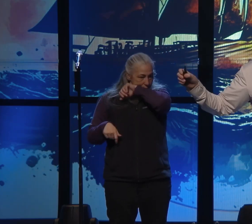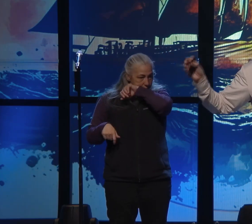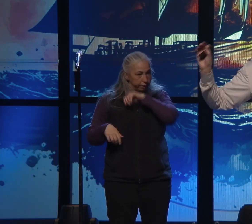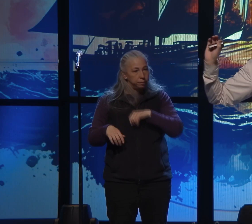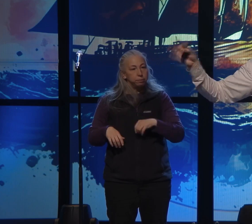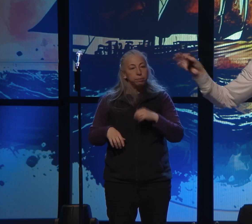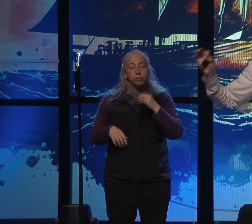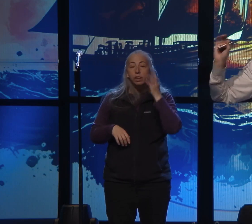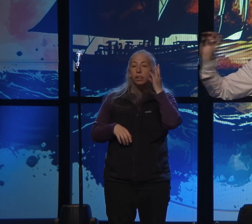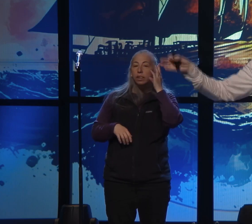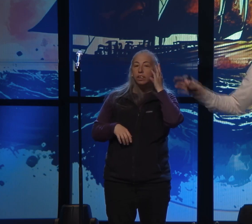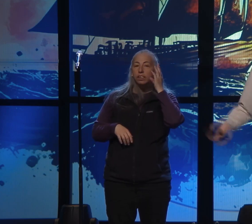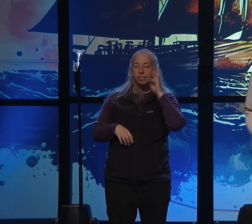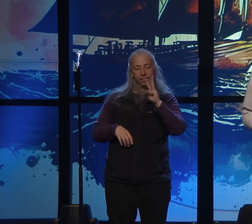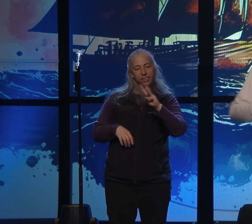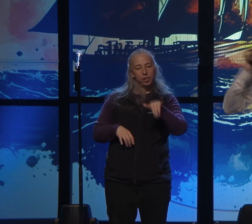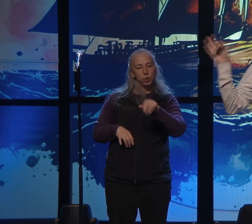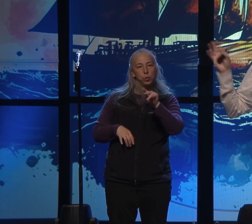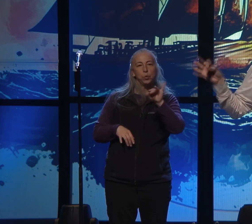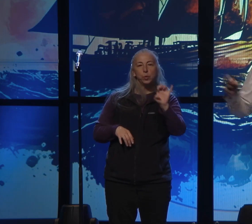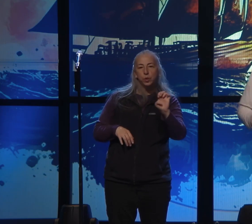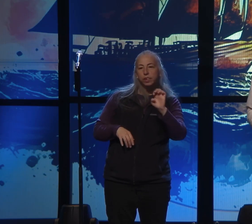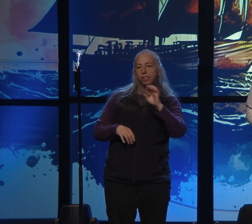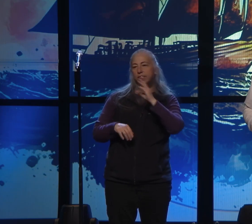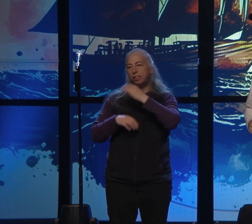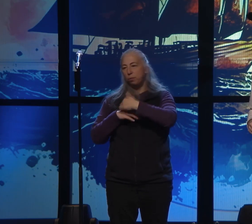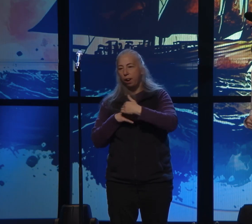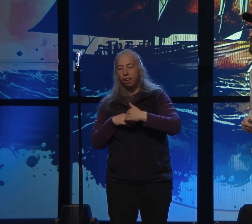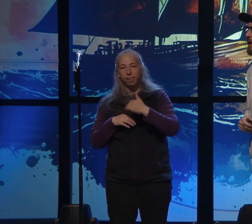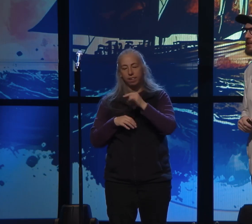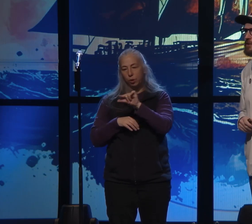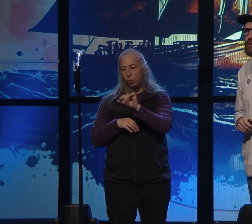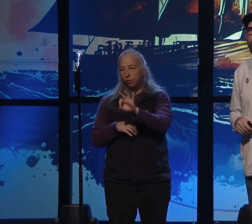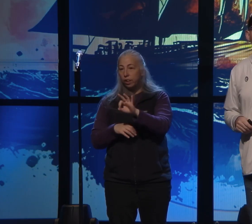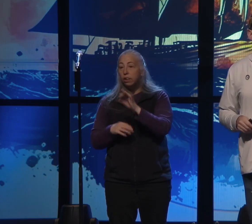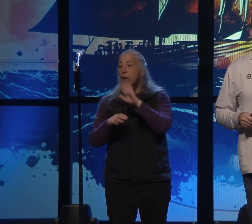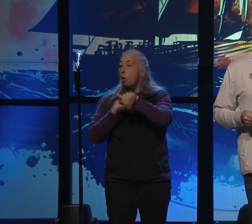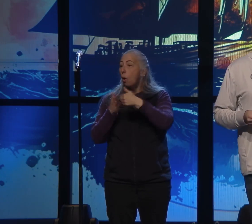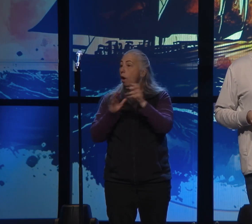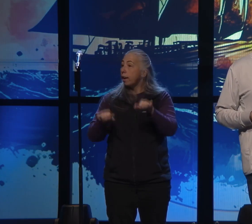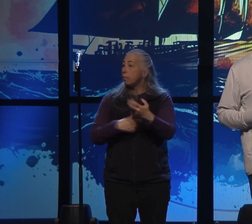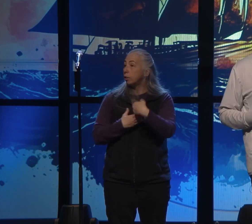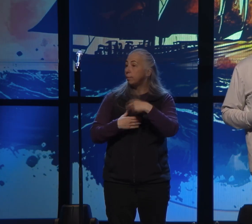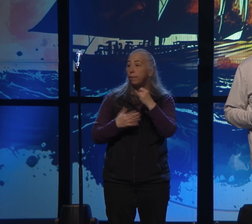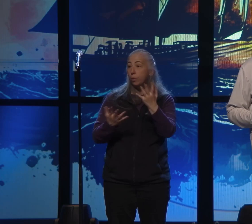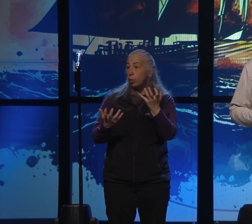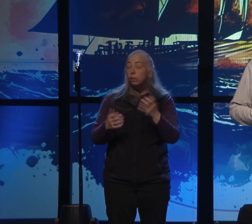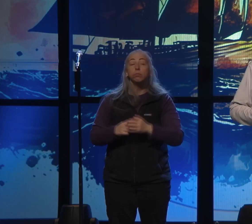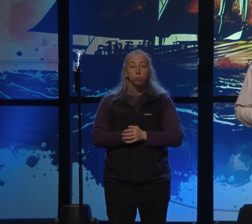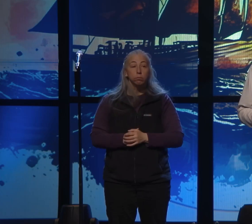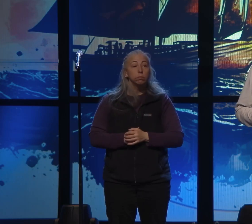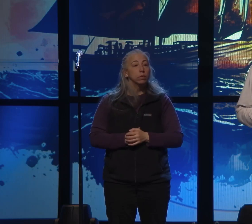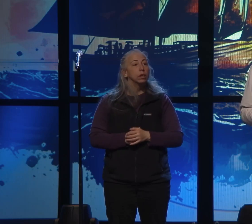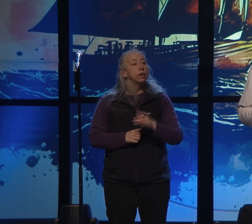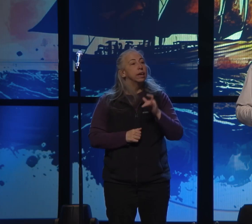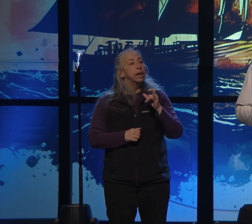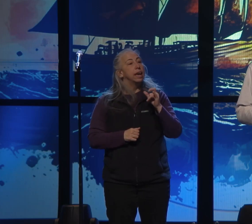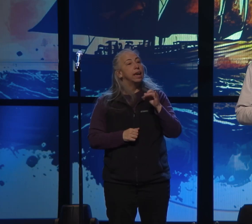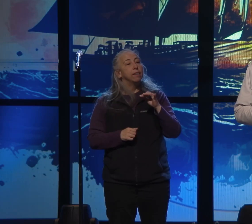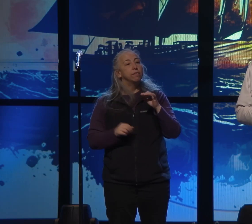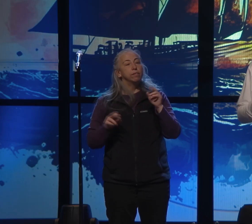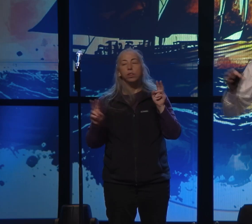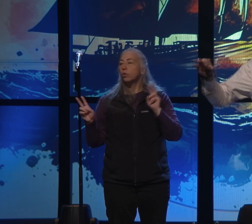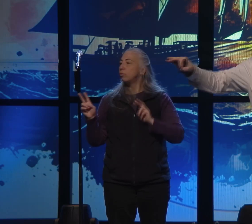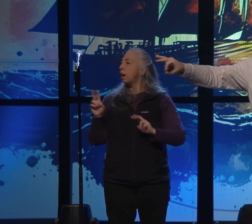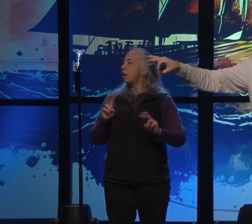juice and the bread, it's all gluten-free, non-alcohol. Everybody hopefully can participate if you would like to. I would just ask that if you look around and there's someone